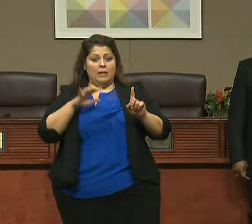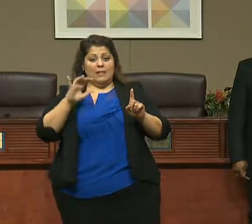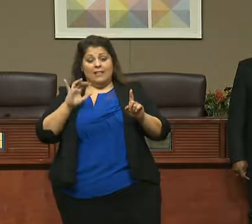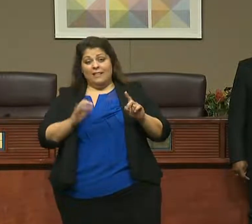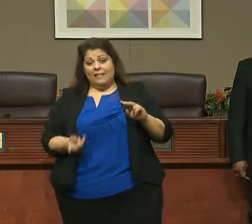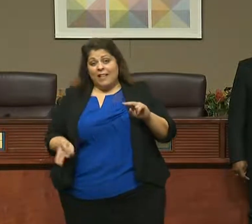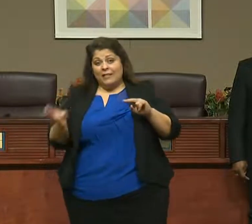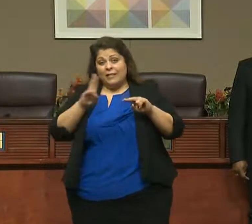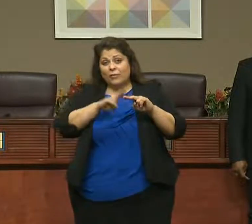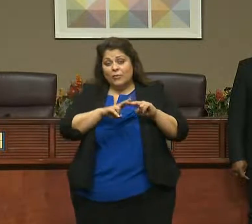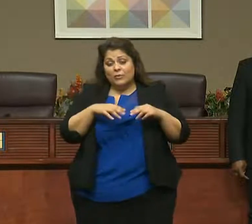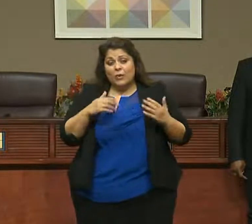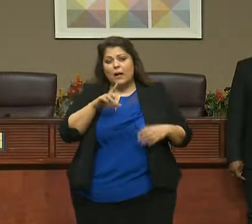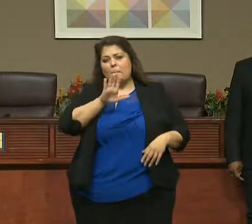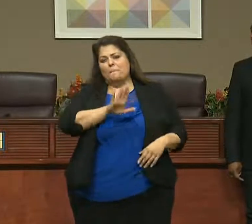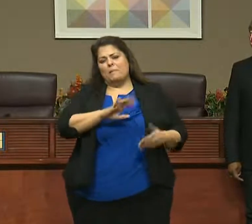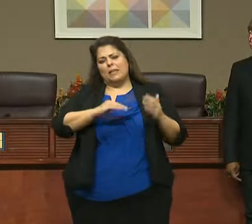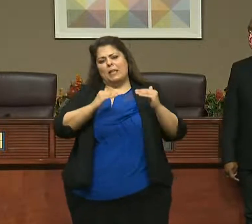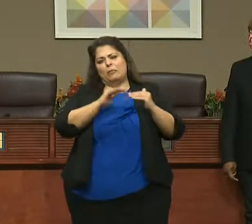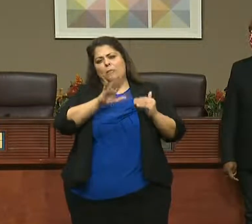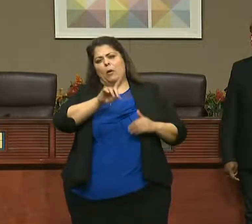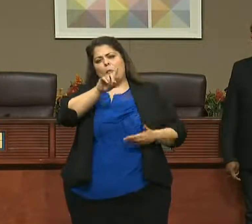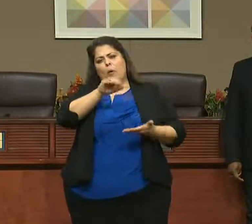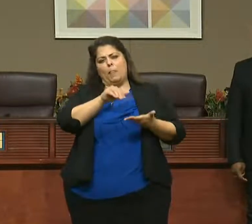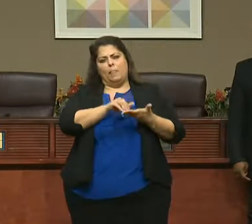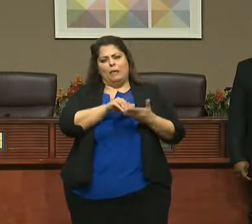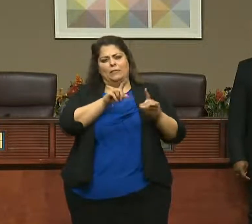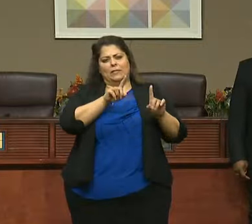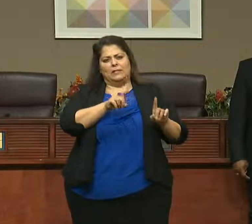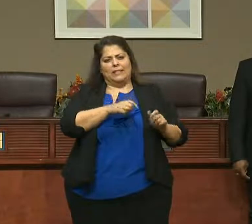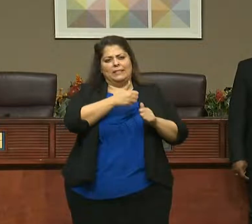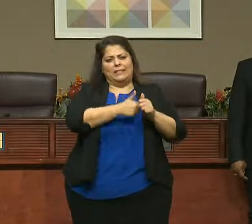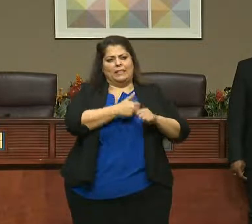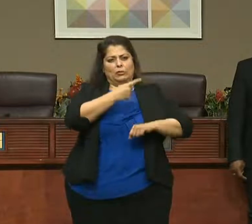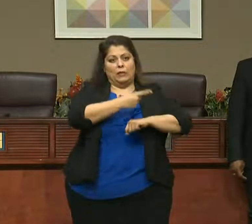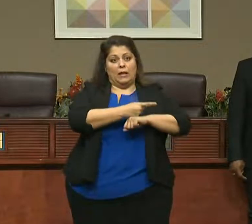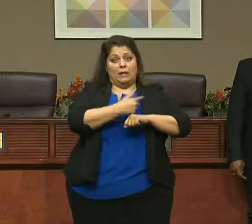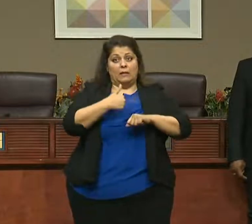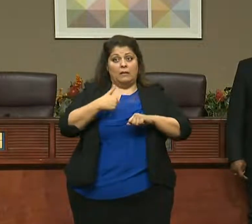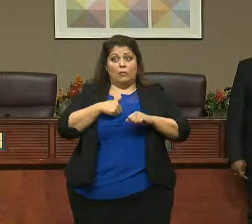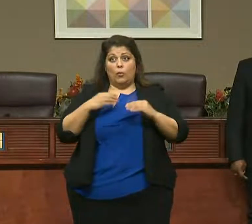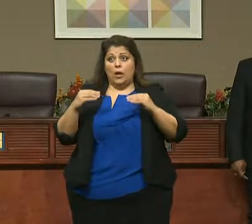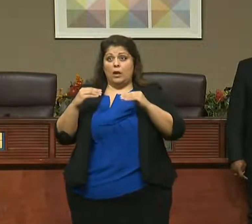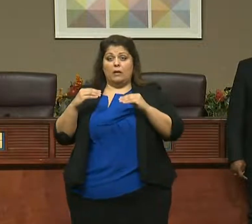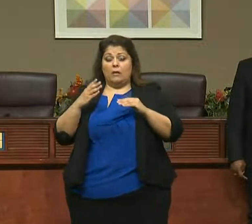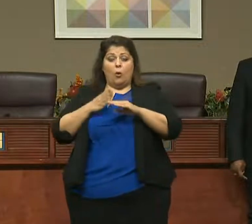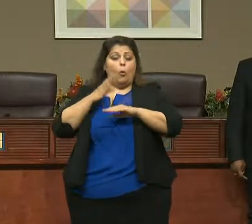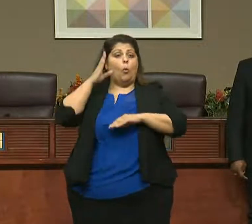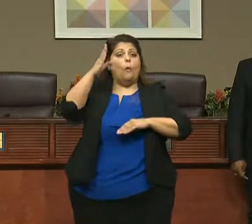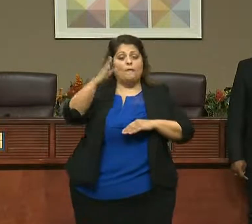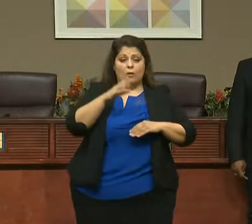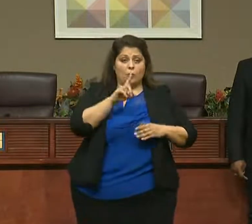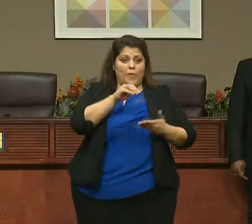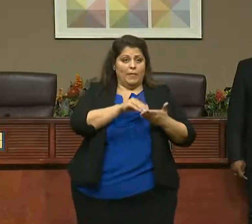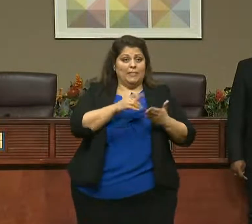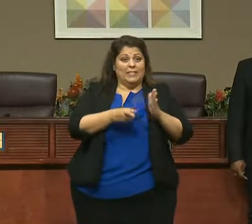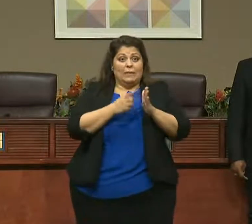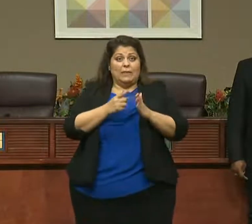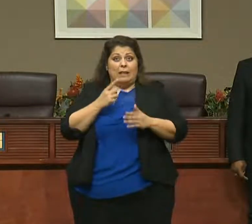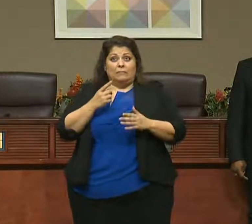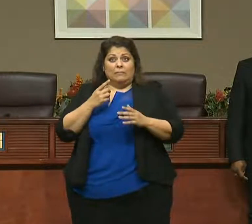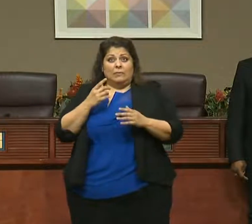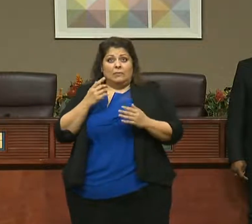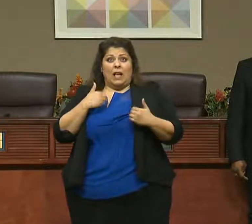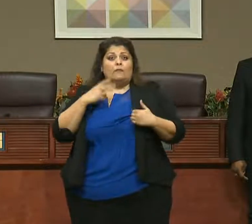about 1,000 tests a day. We are well above that. We are doing in some cases 2,000 tests a day. So I